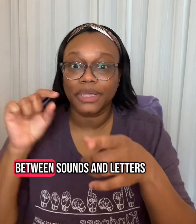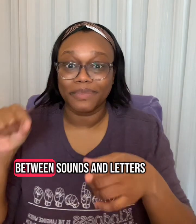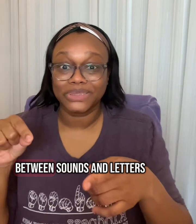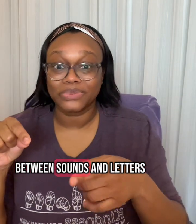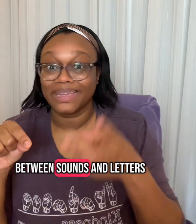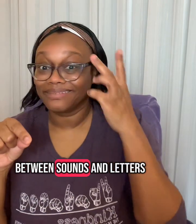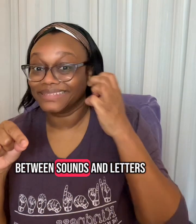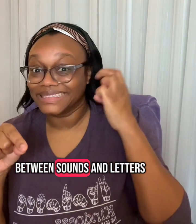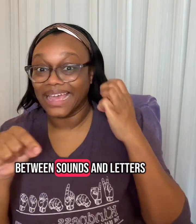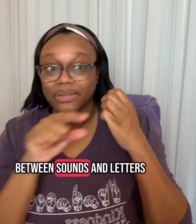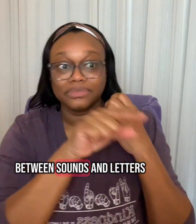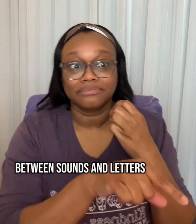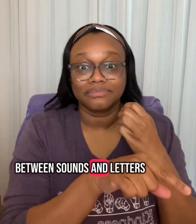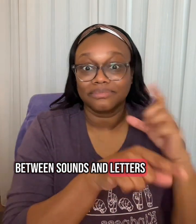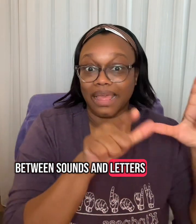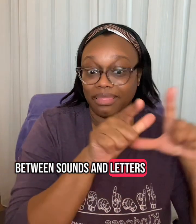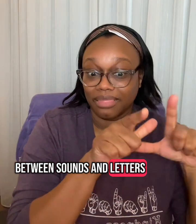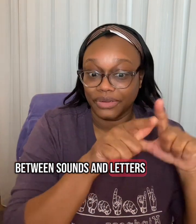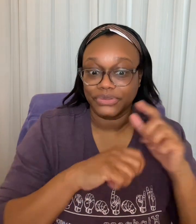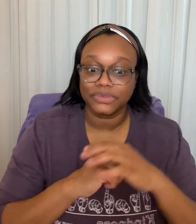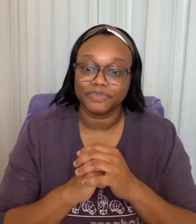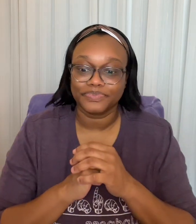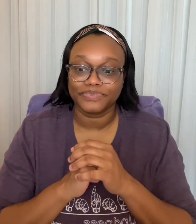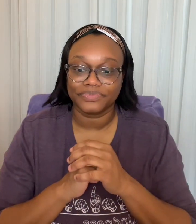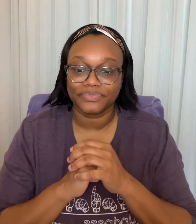between sounds and letters.